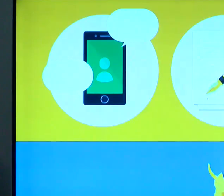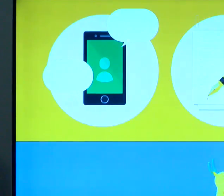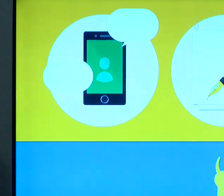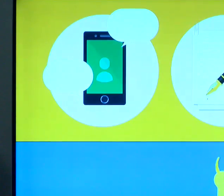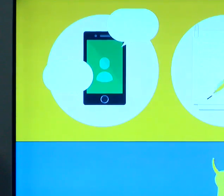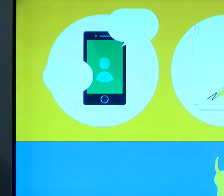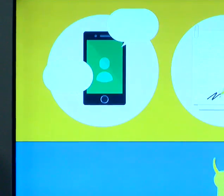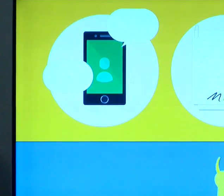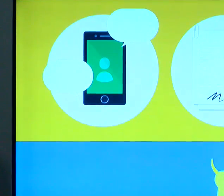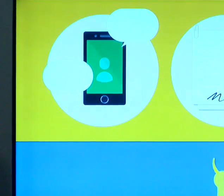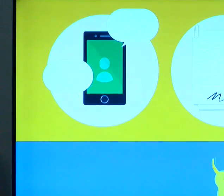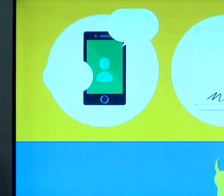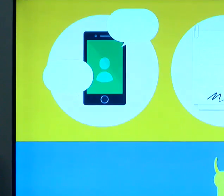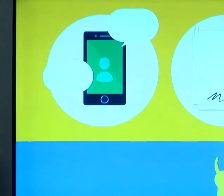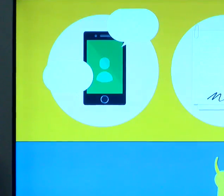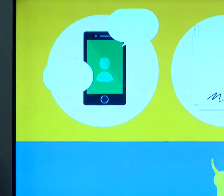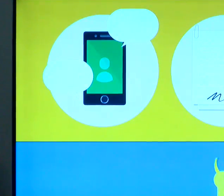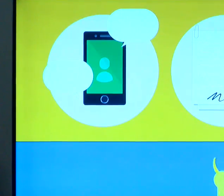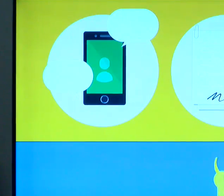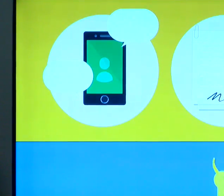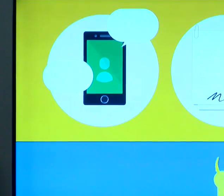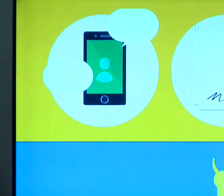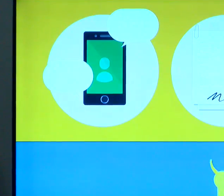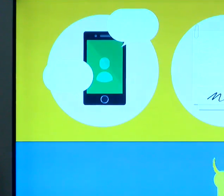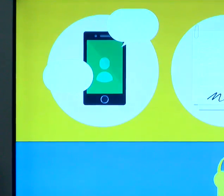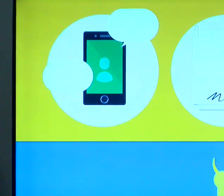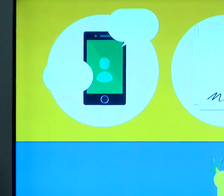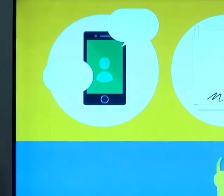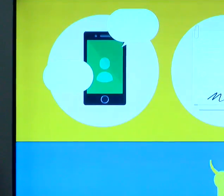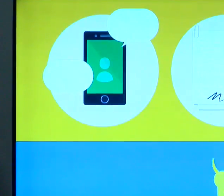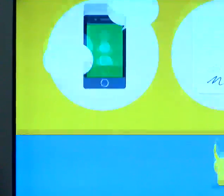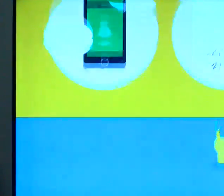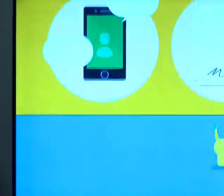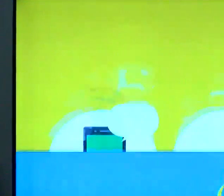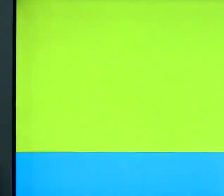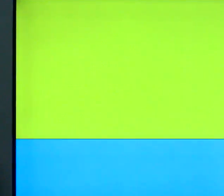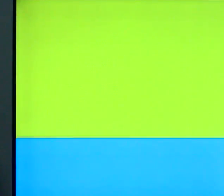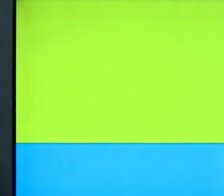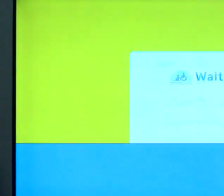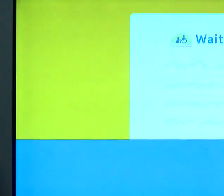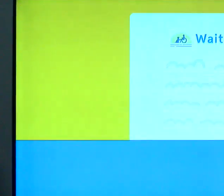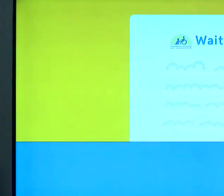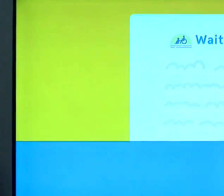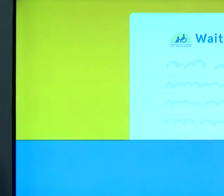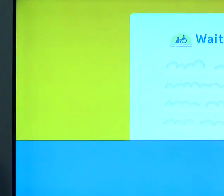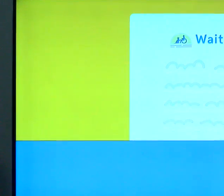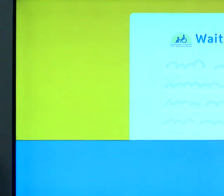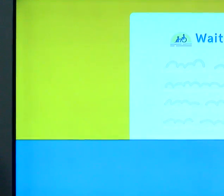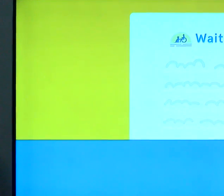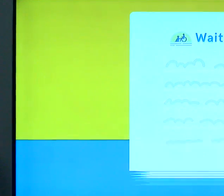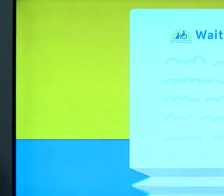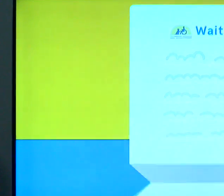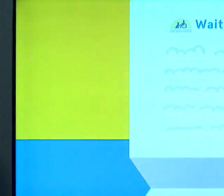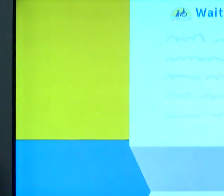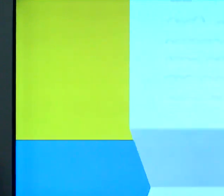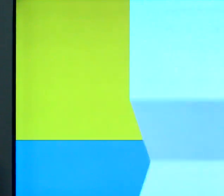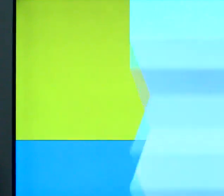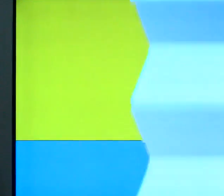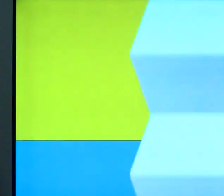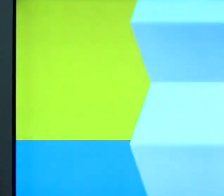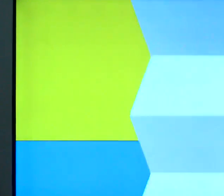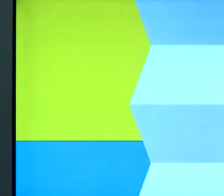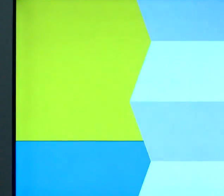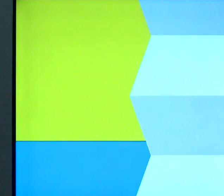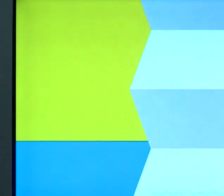interview process, including a phone interview, medical paperwork, and an in-person interview. Accepted applicants are put on a wait